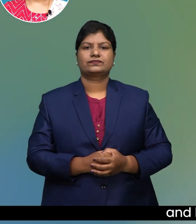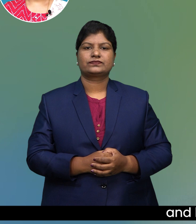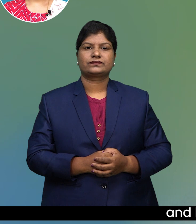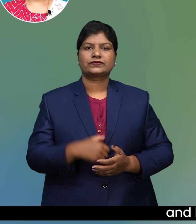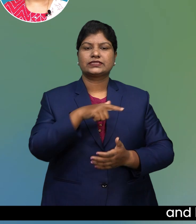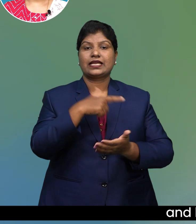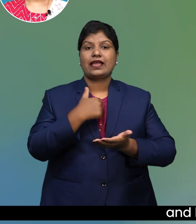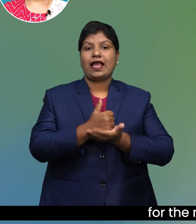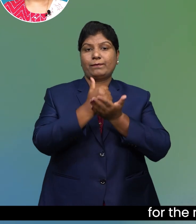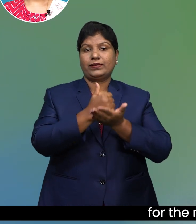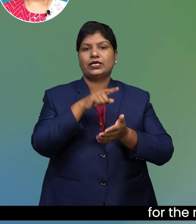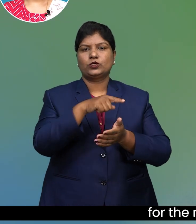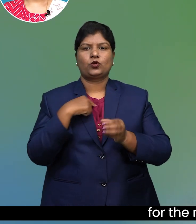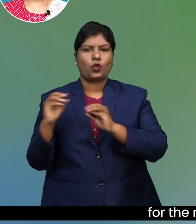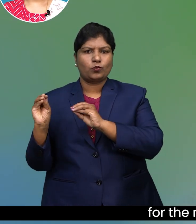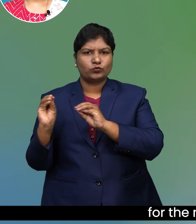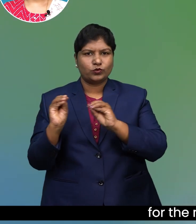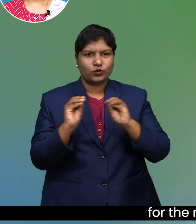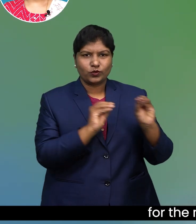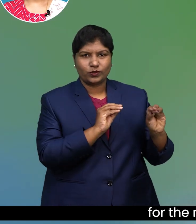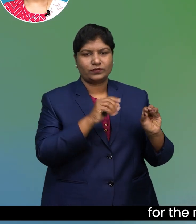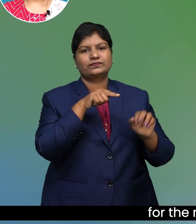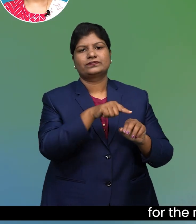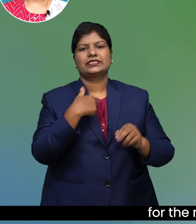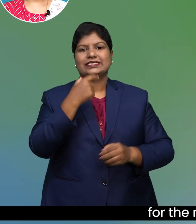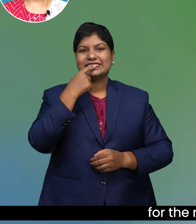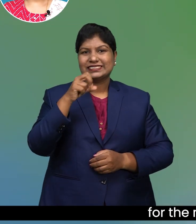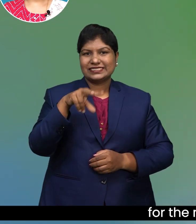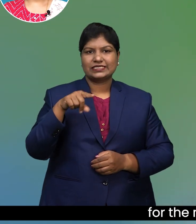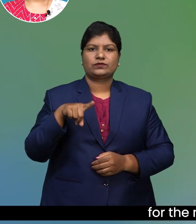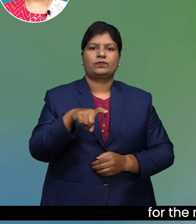and help as a medium for the movement of sperms.